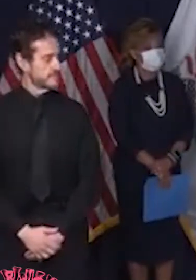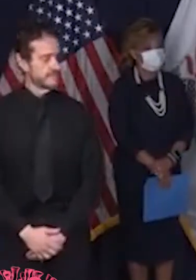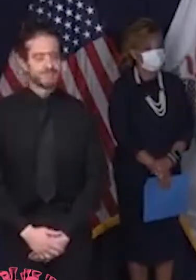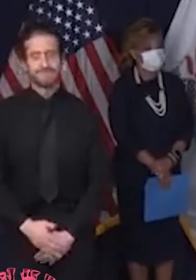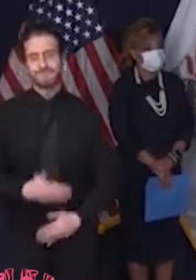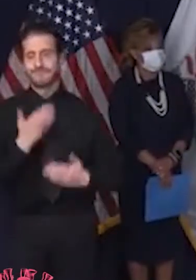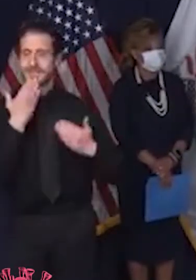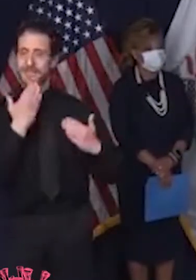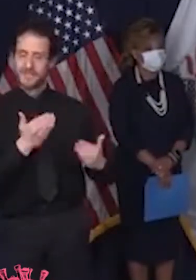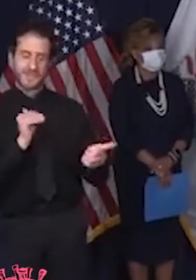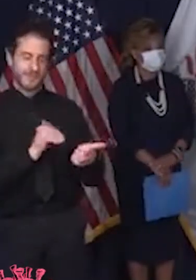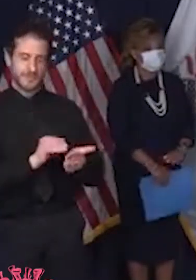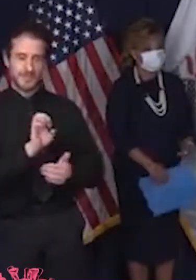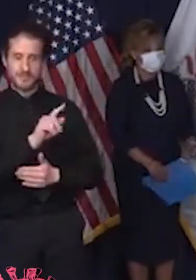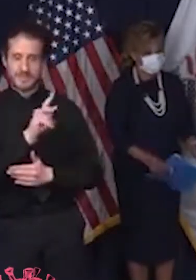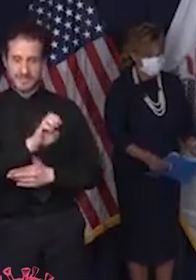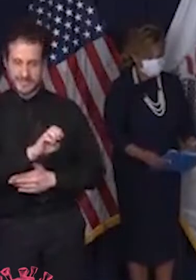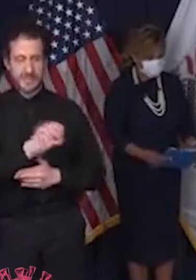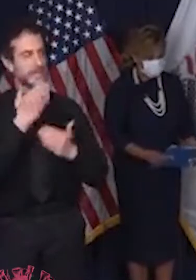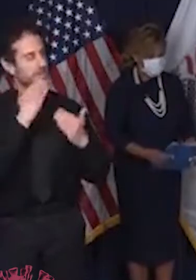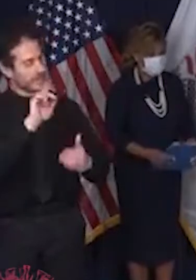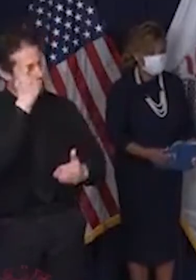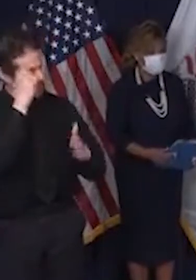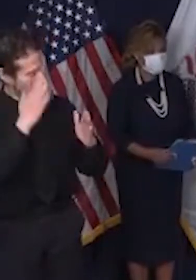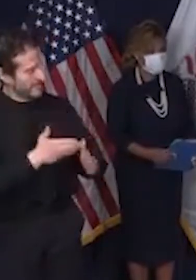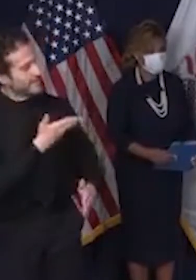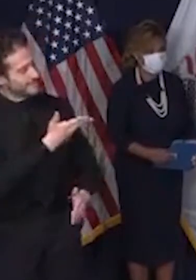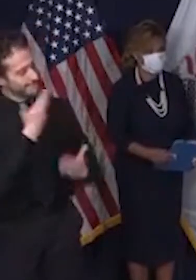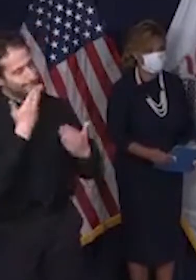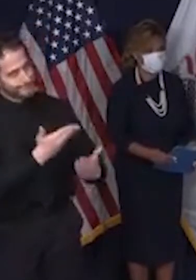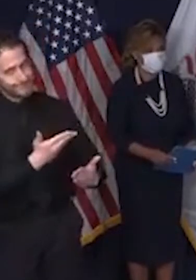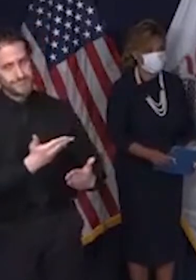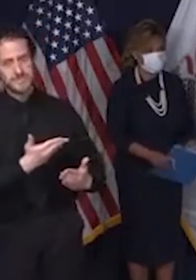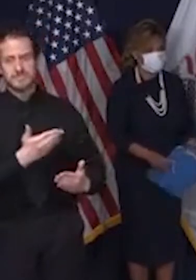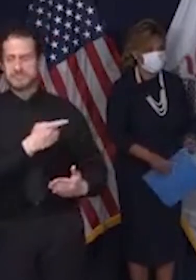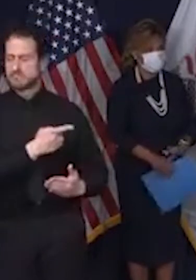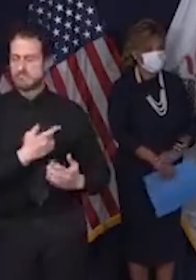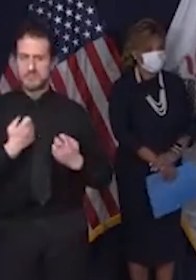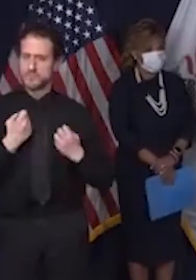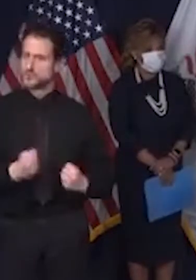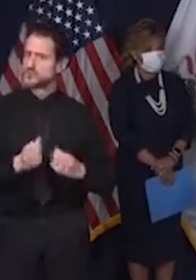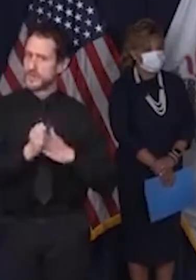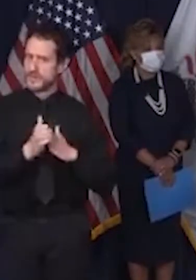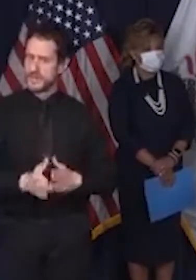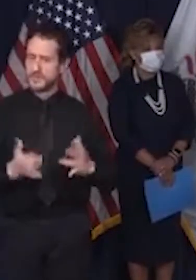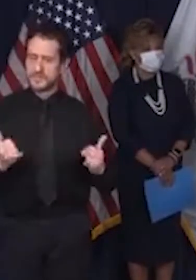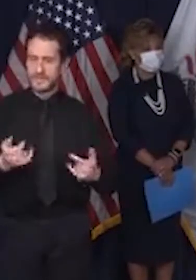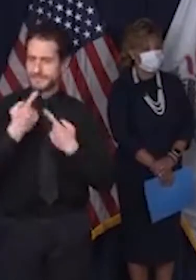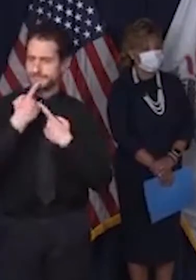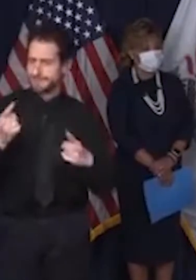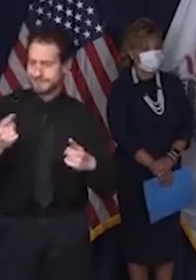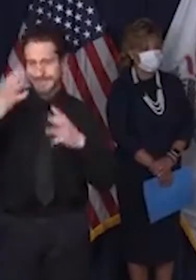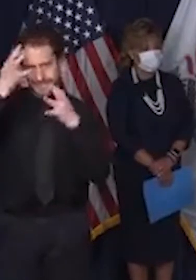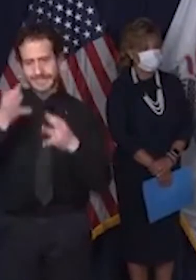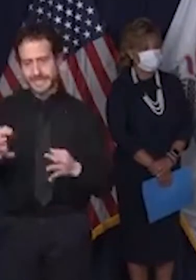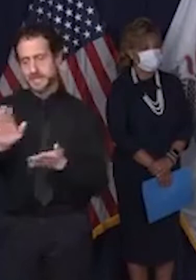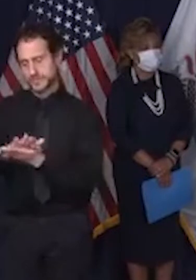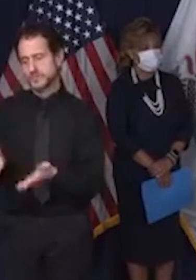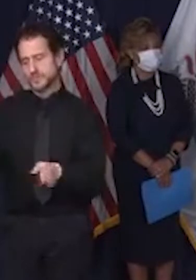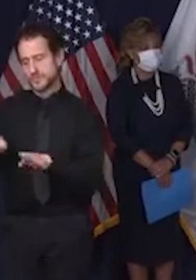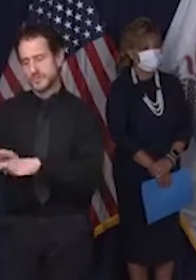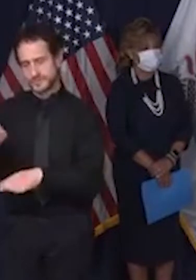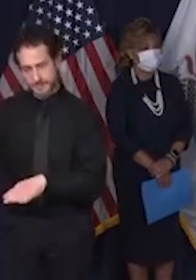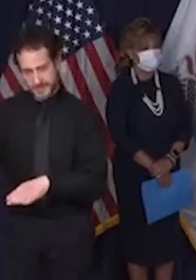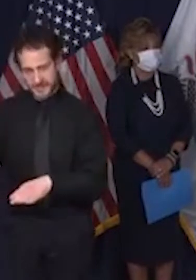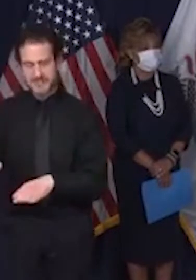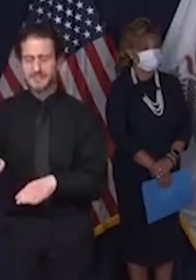Thank you, Dr. Azike, and thank you, Governor, especially for your courageous leadership today and throughout this crisis.